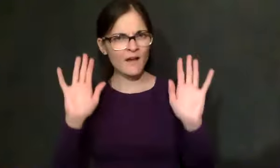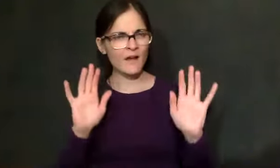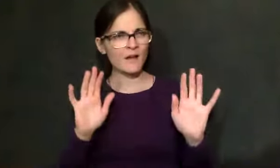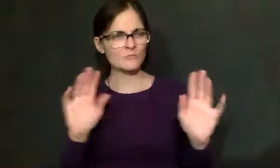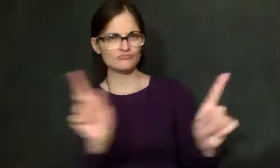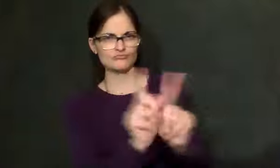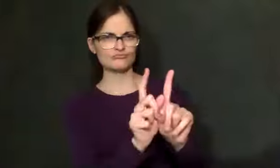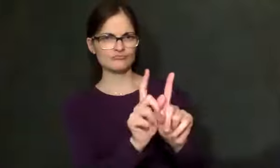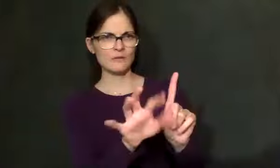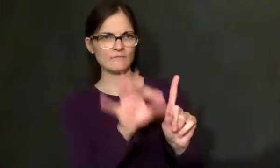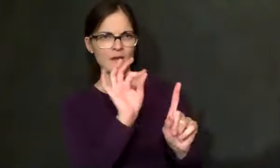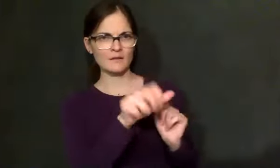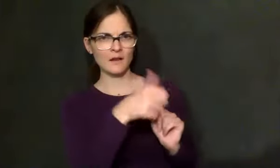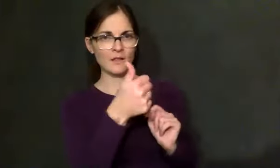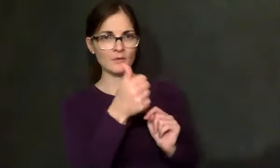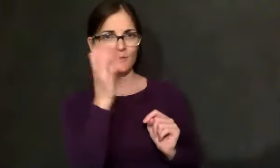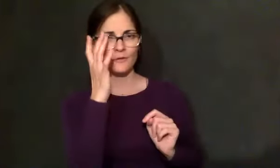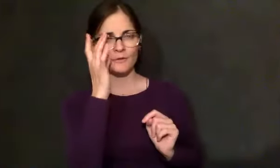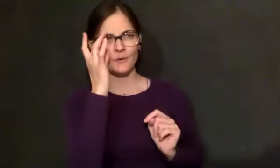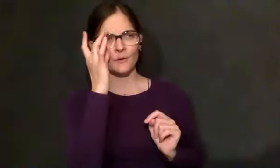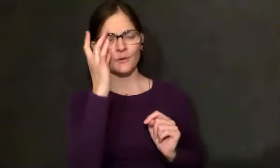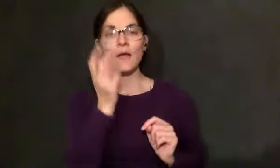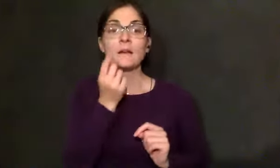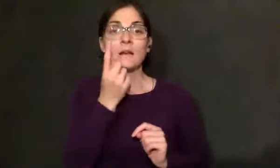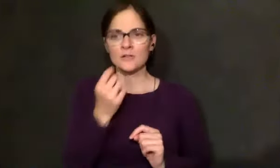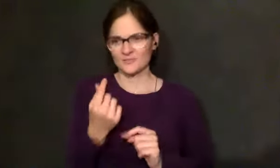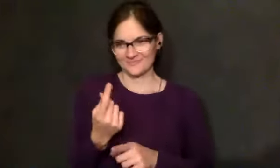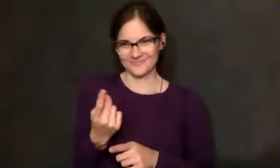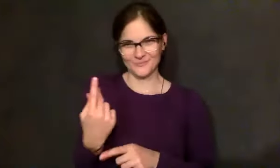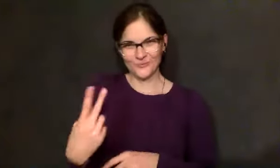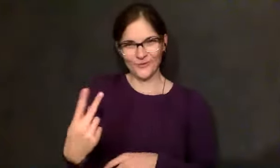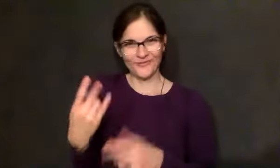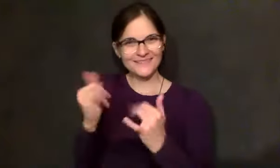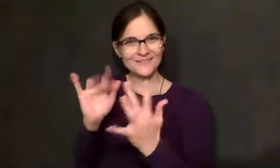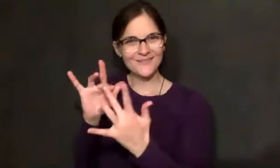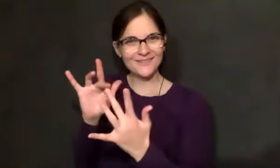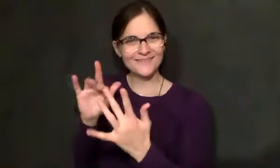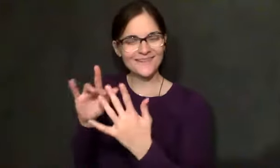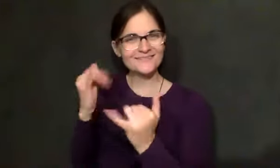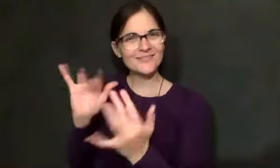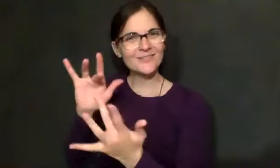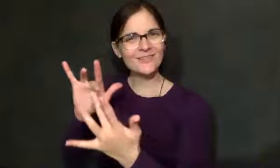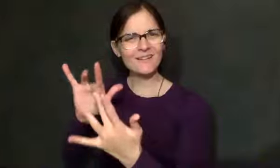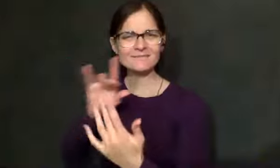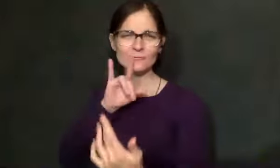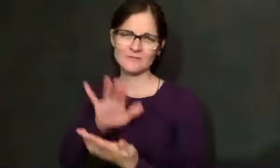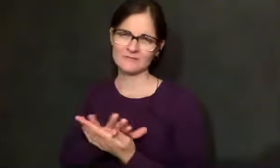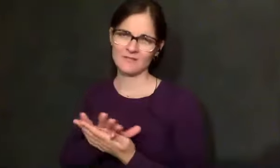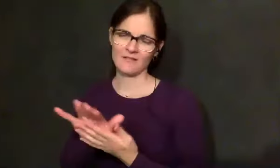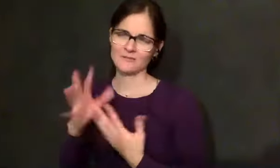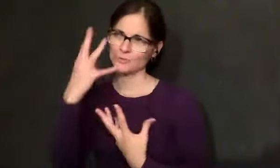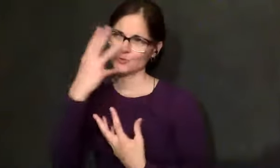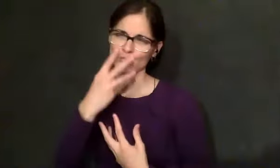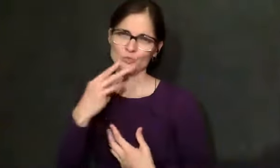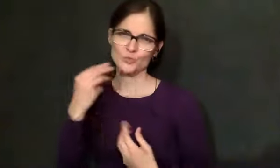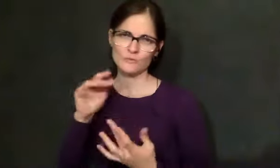to my first sponsor, because we still actually keep in touch from time to time, which is really beautiful. But I feel that the